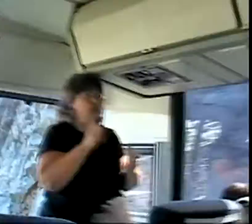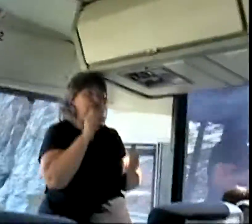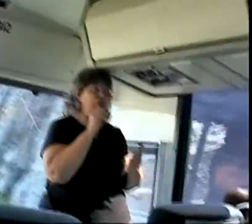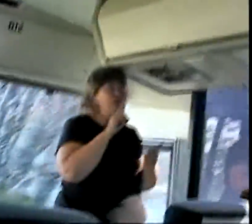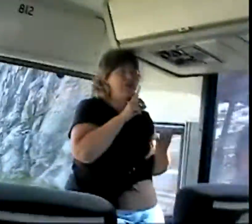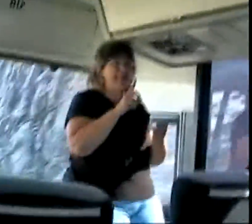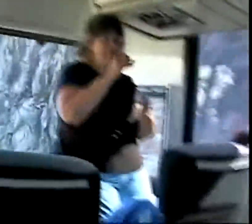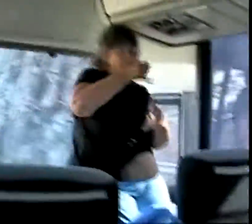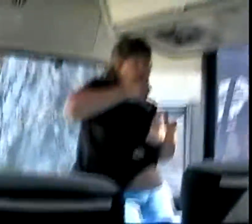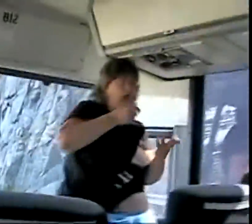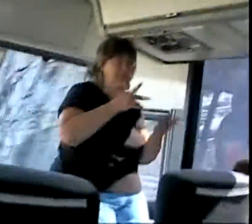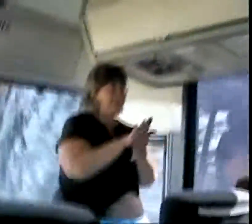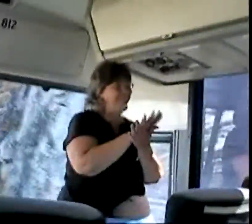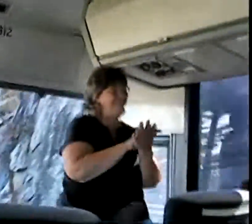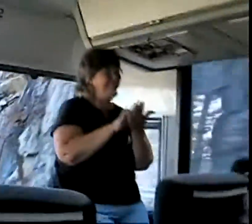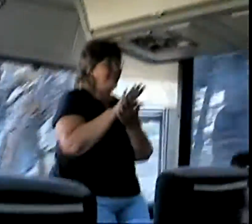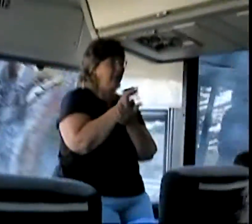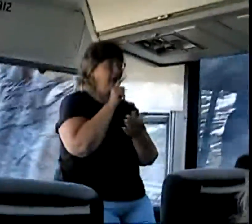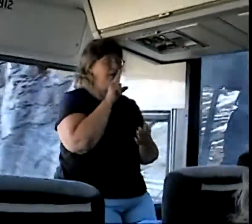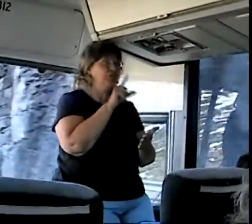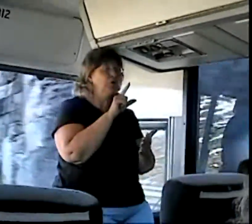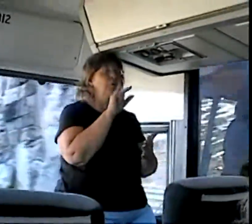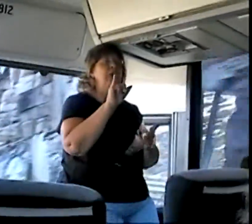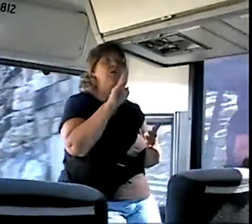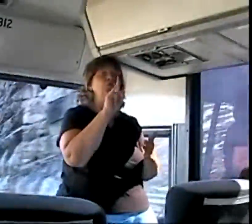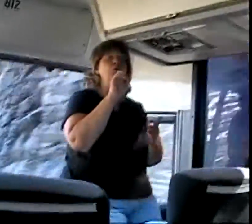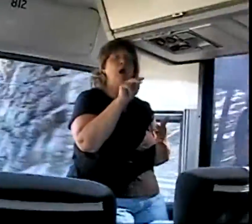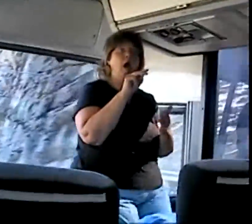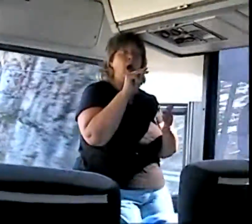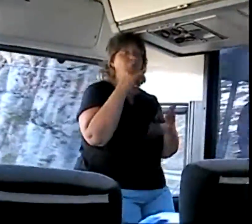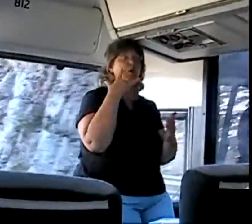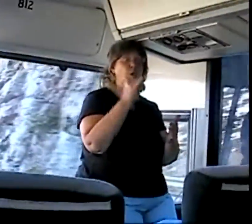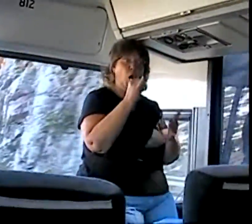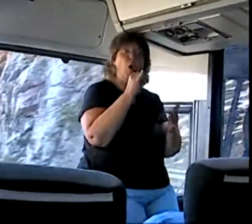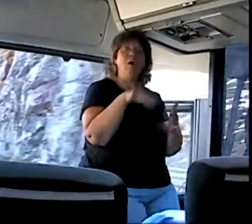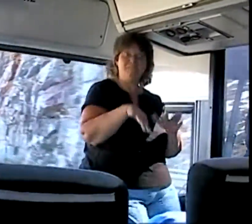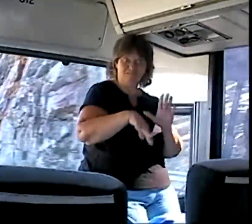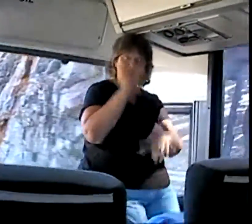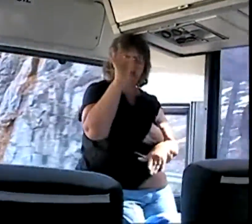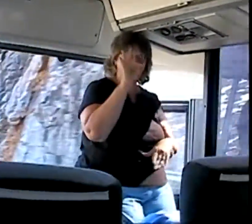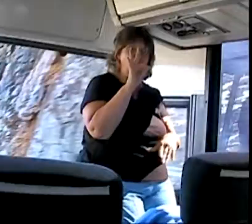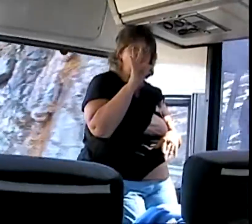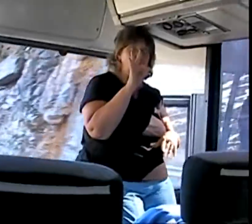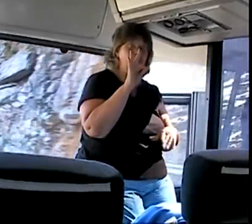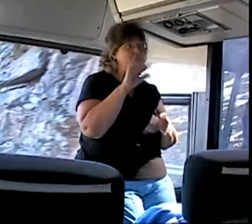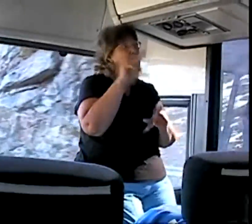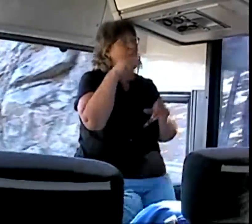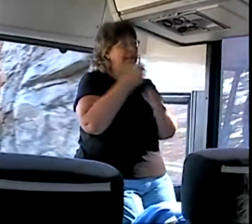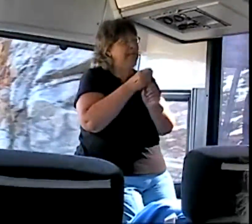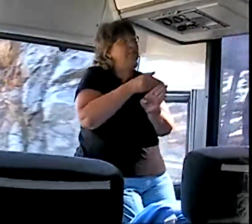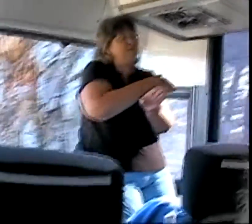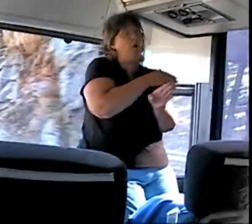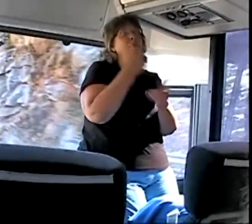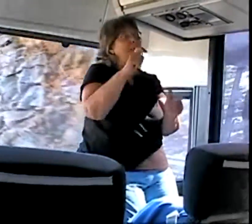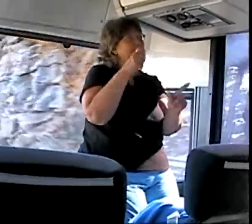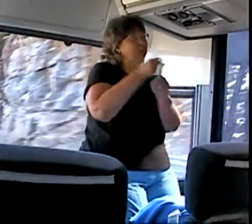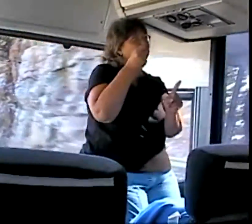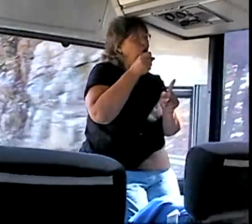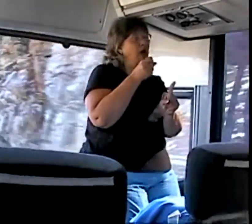of the land. So when the Yukon gold was suspected of being found for about 20 years before the big strike, the Canadians were